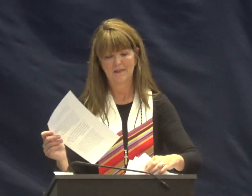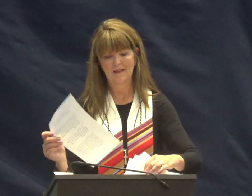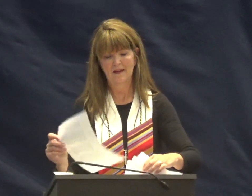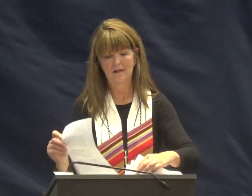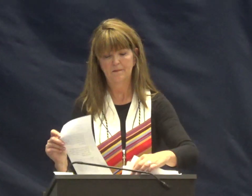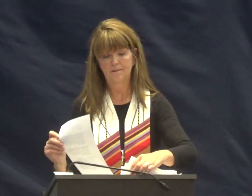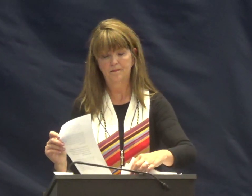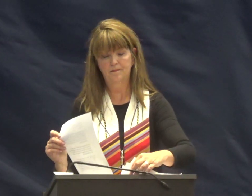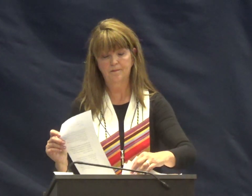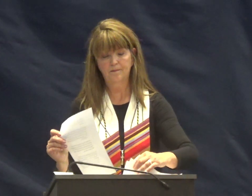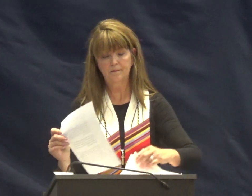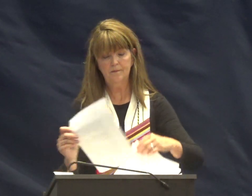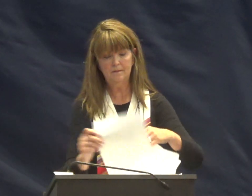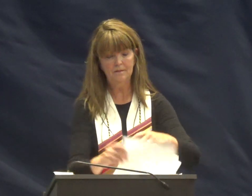purchase.